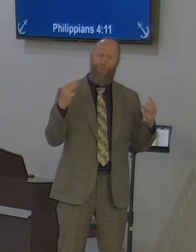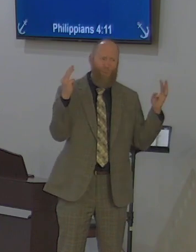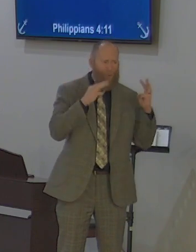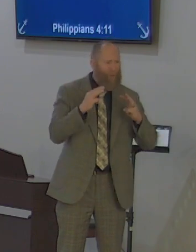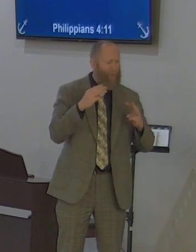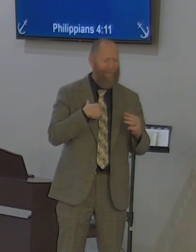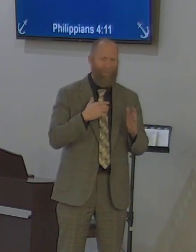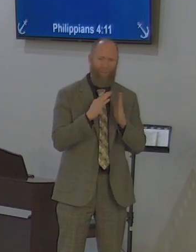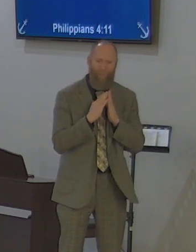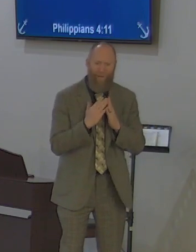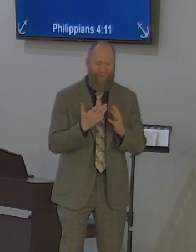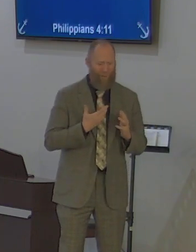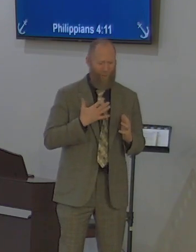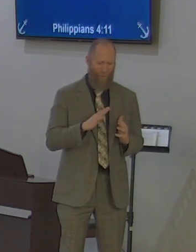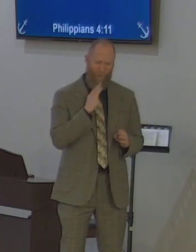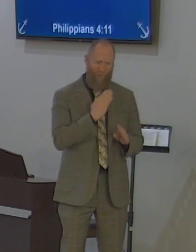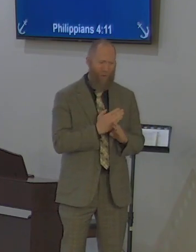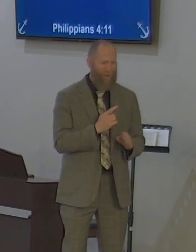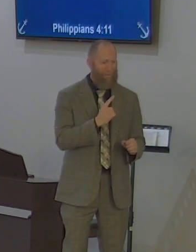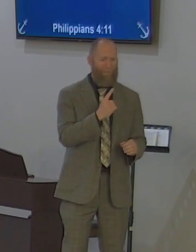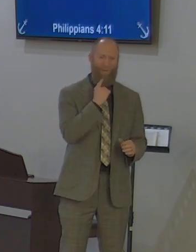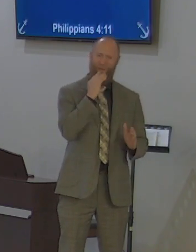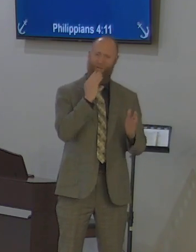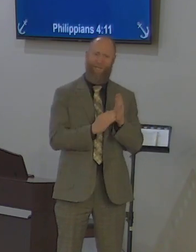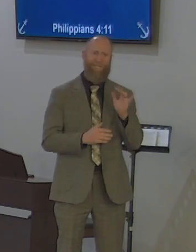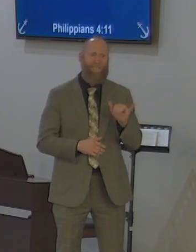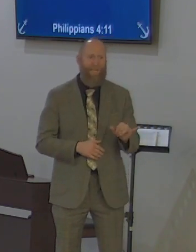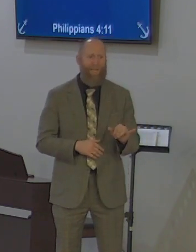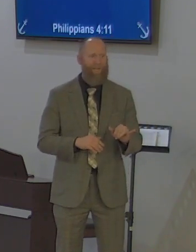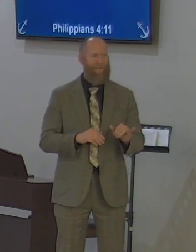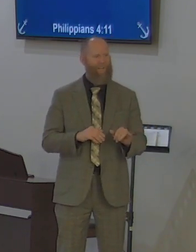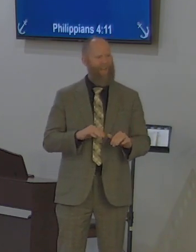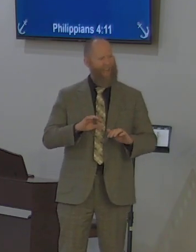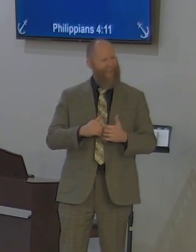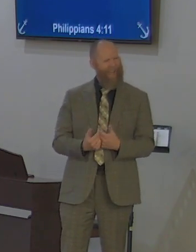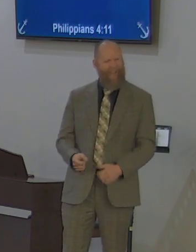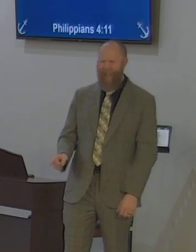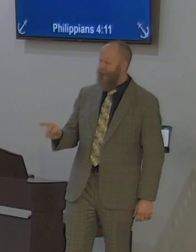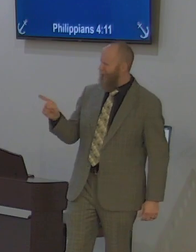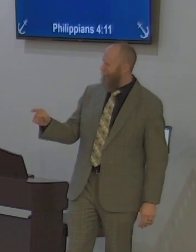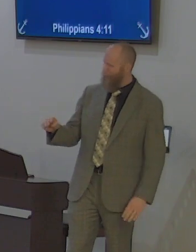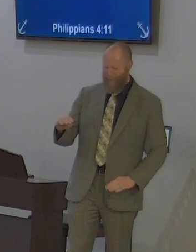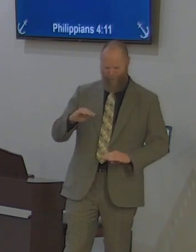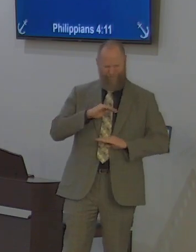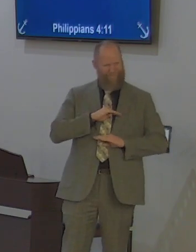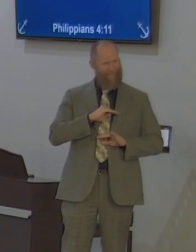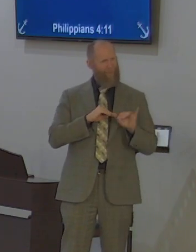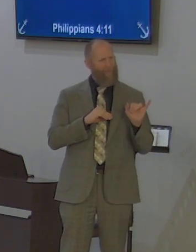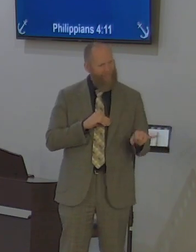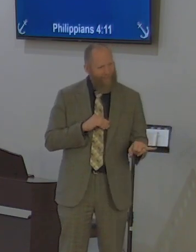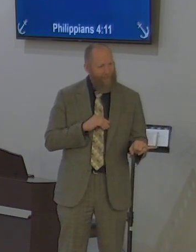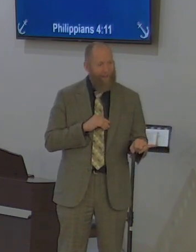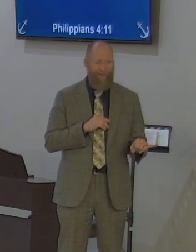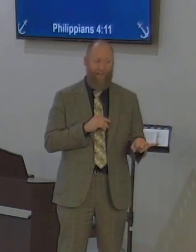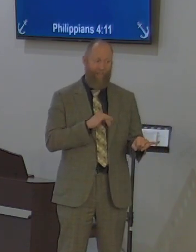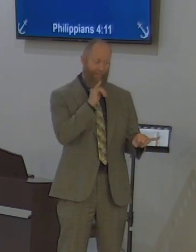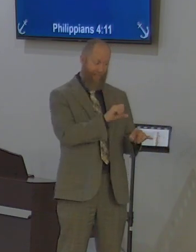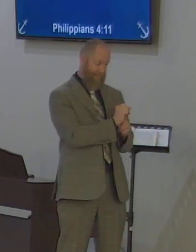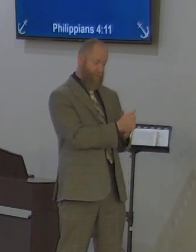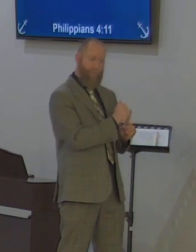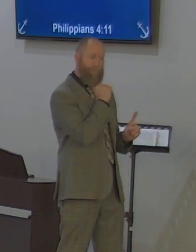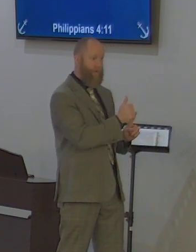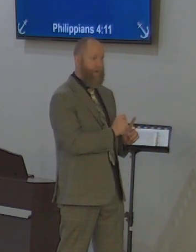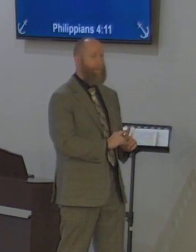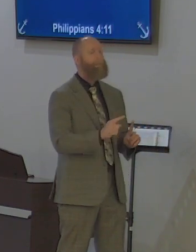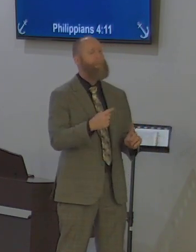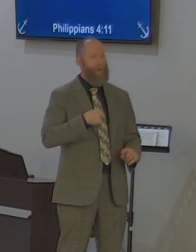the provision and wonder. Say, "Preacher, how can you be content with that?" You can't, but you can be content with God and